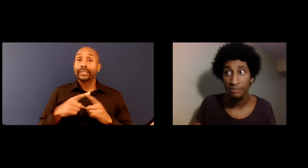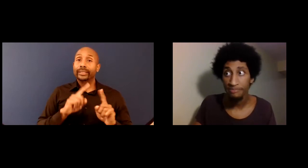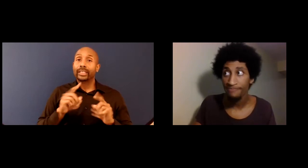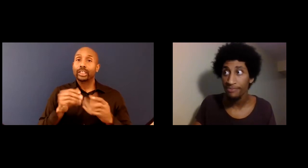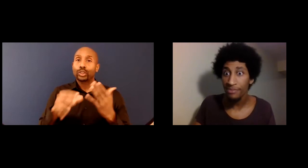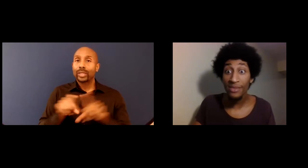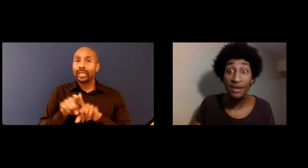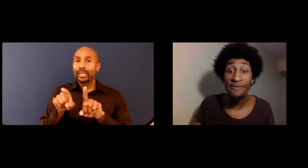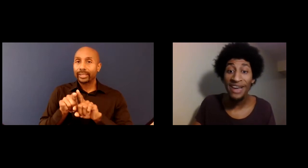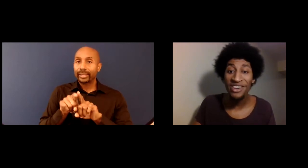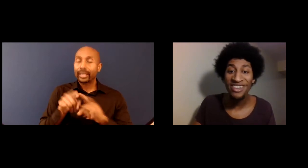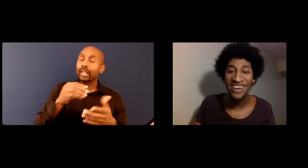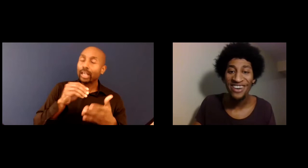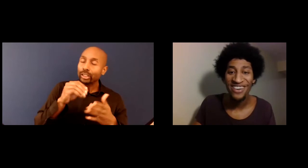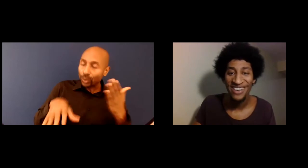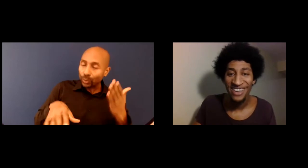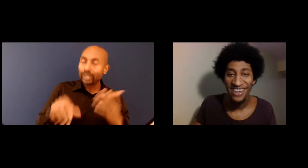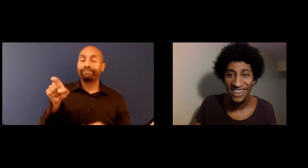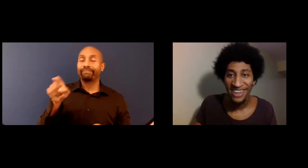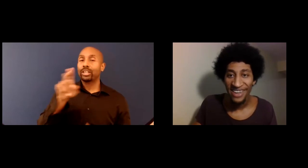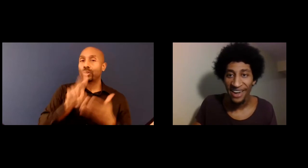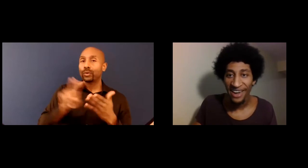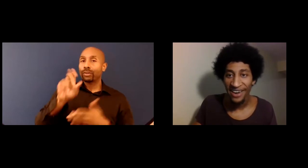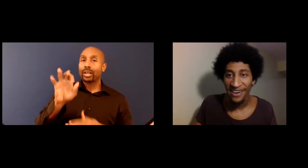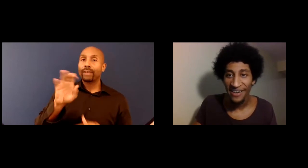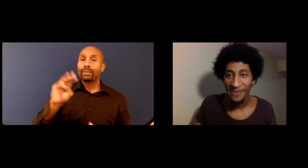about 5 years ago.